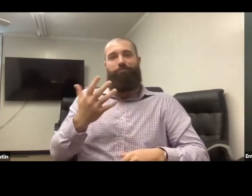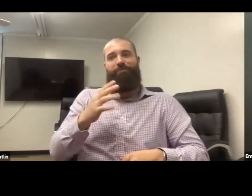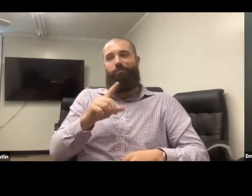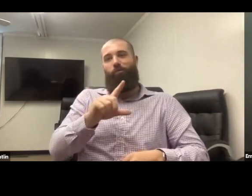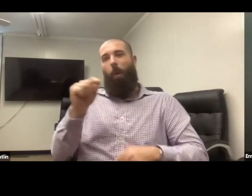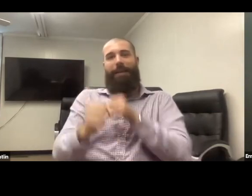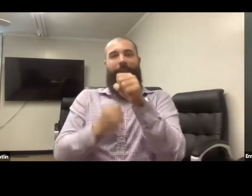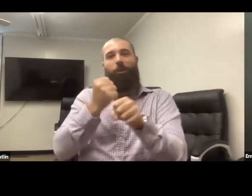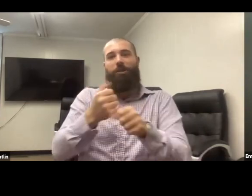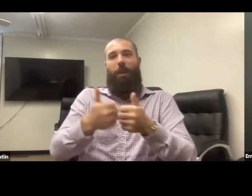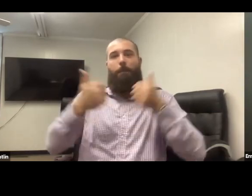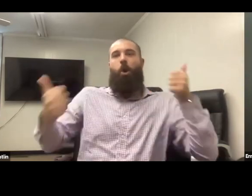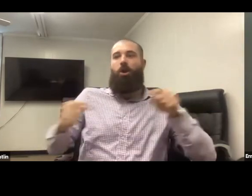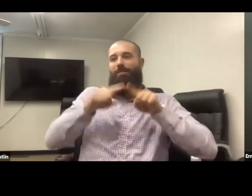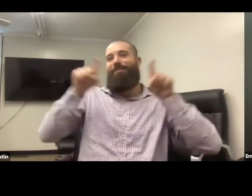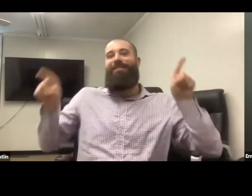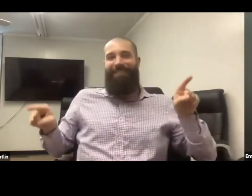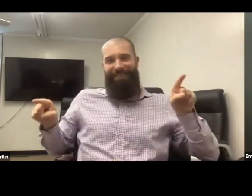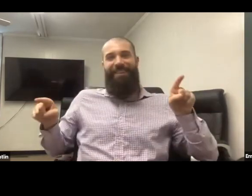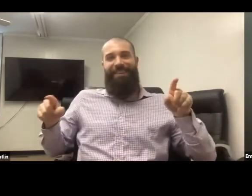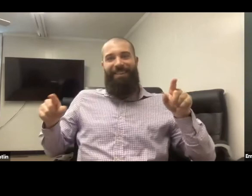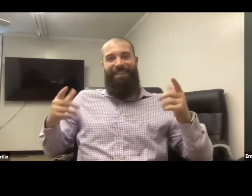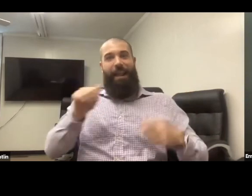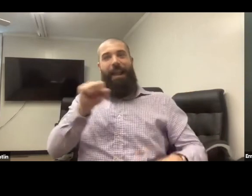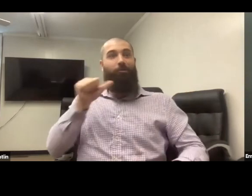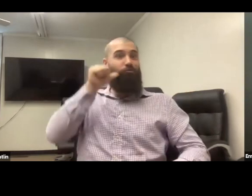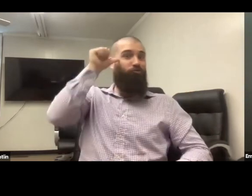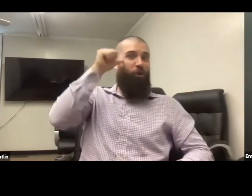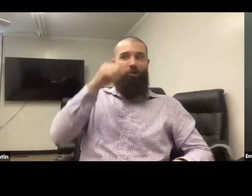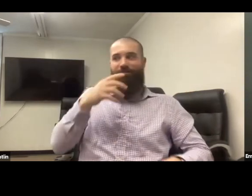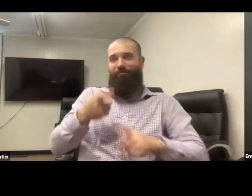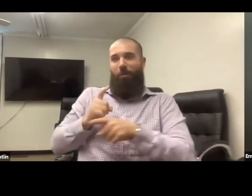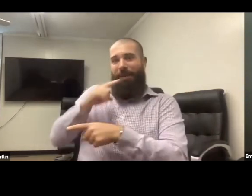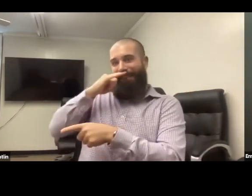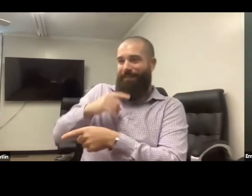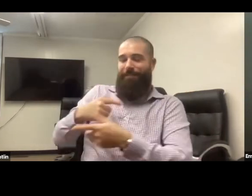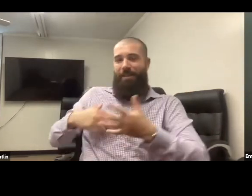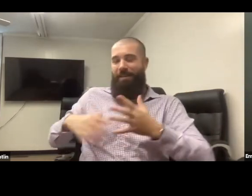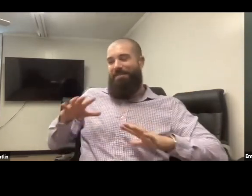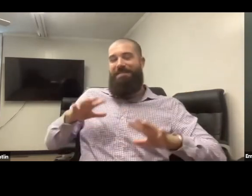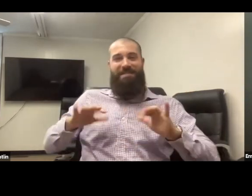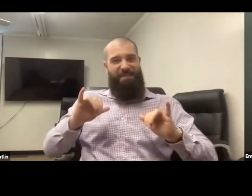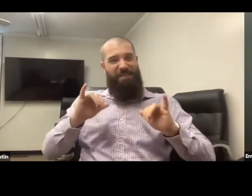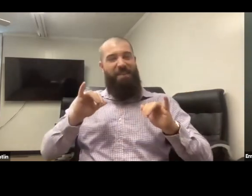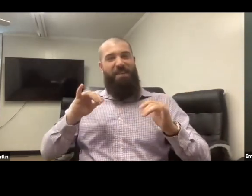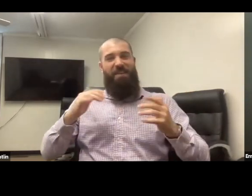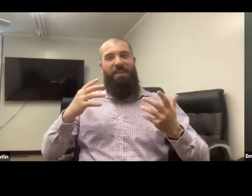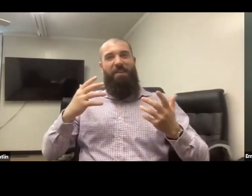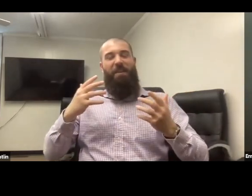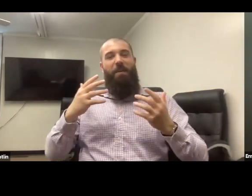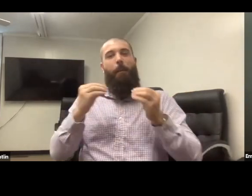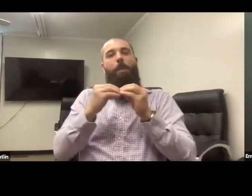So it's really interesting to kind of feel that again 20 years later from when it originally happened as an adult and a kid,